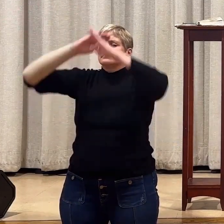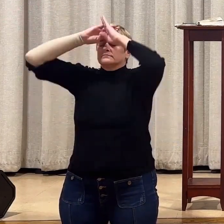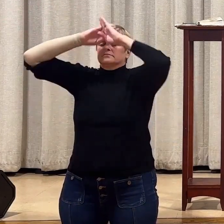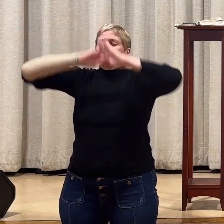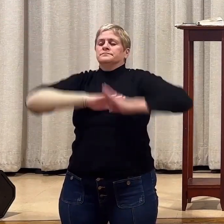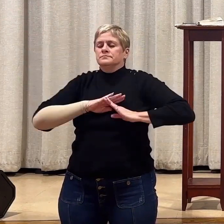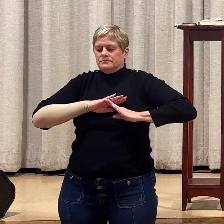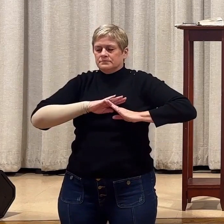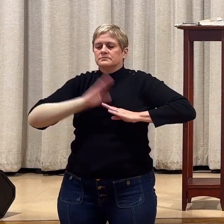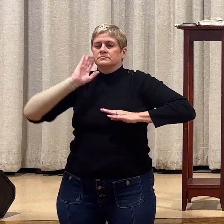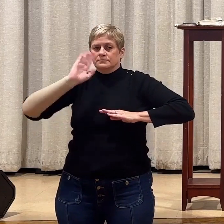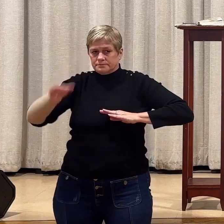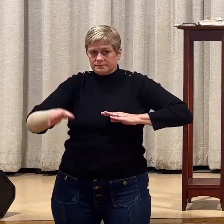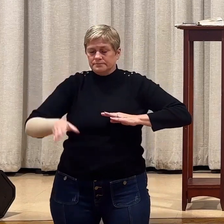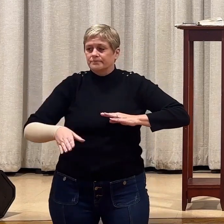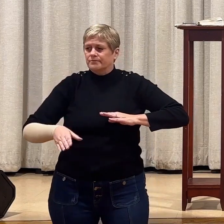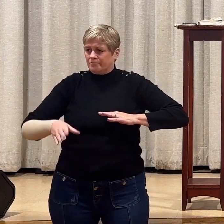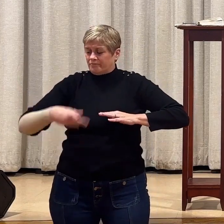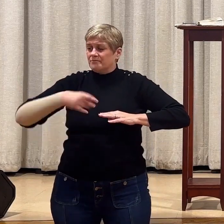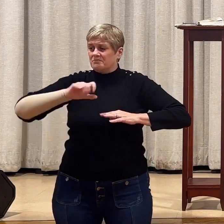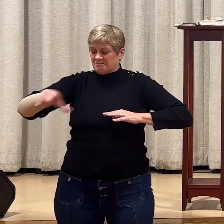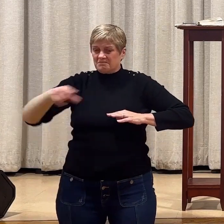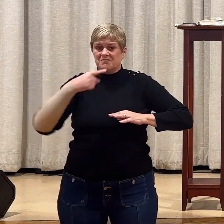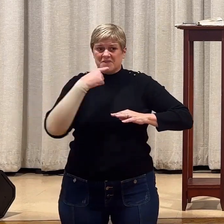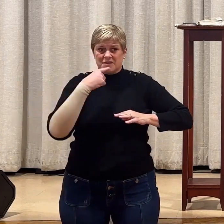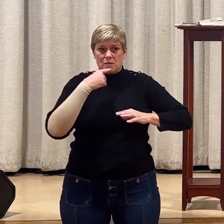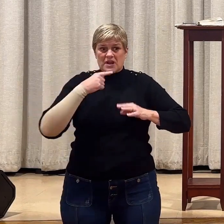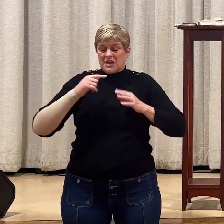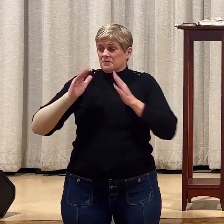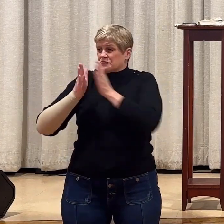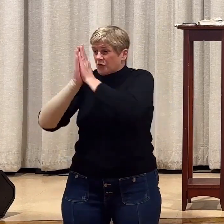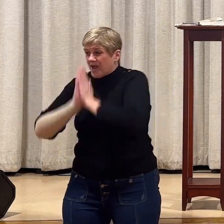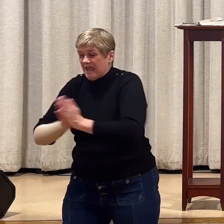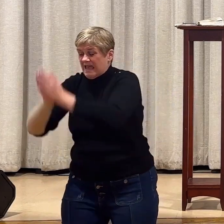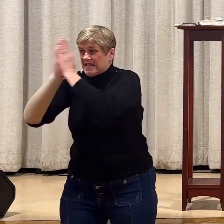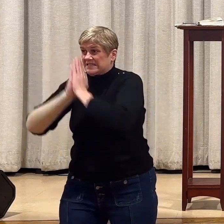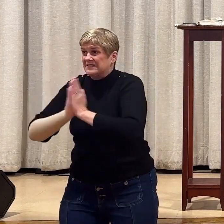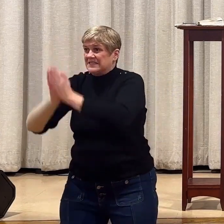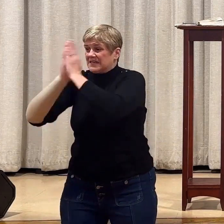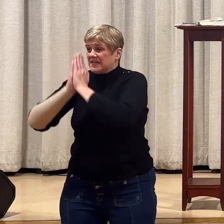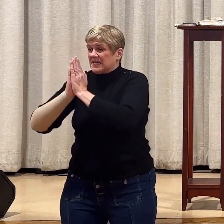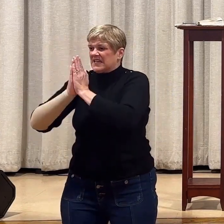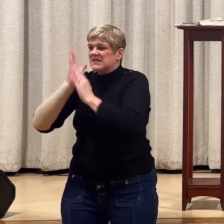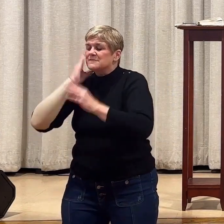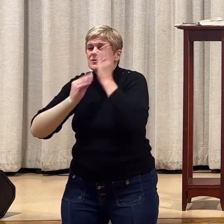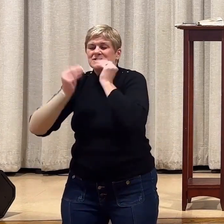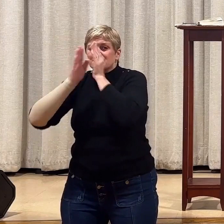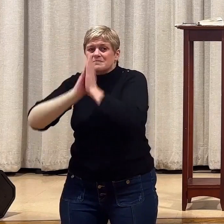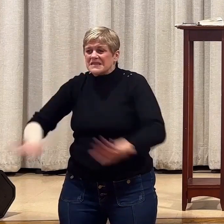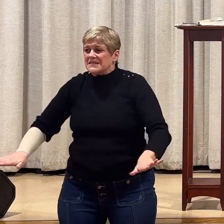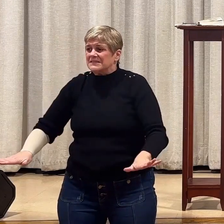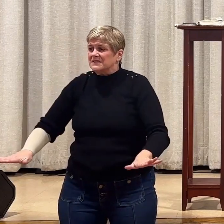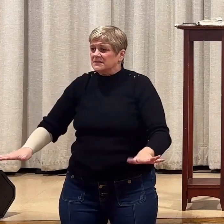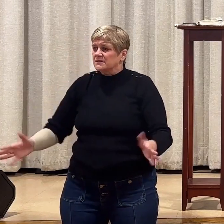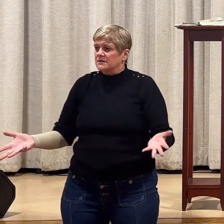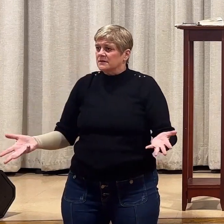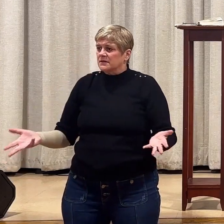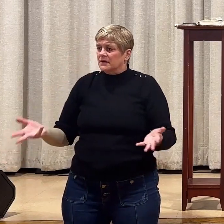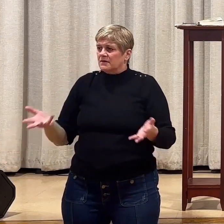Christ Jesus." Paul said that when he prays about things, he experiences shalom,